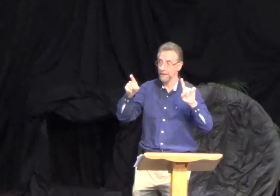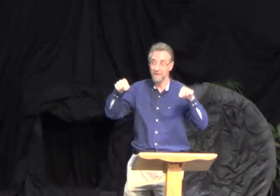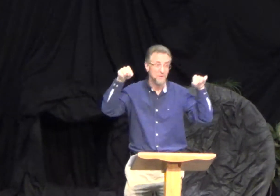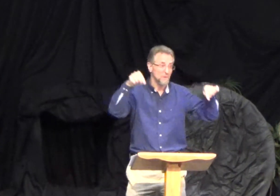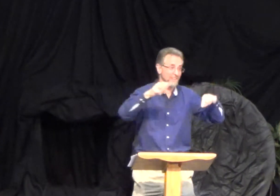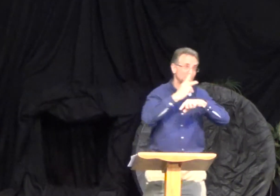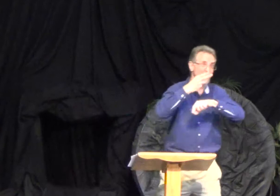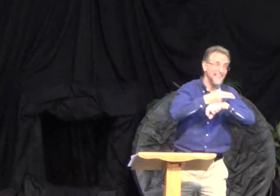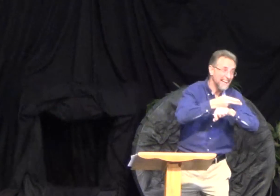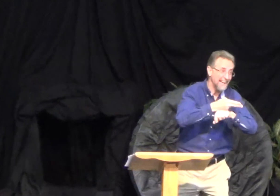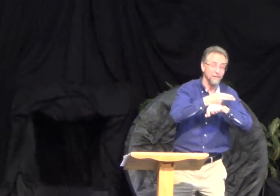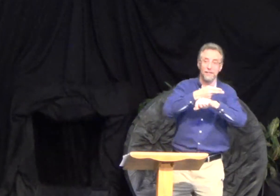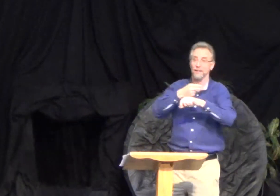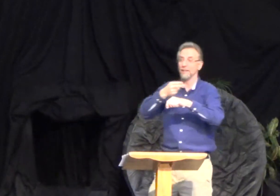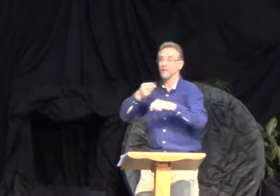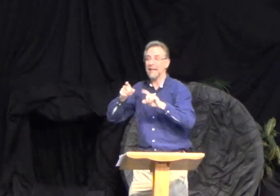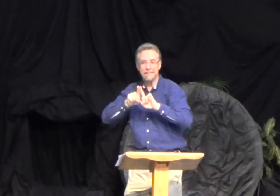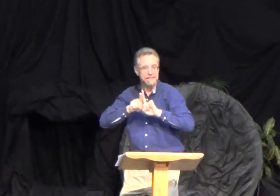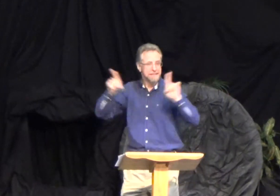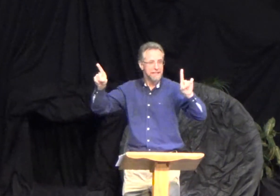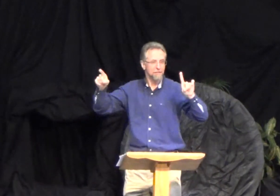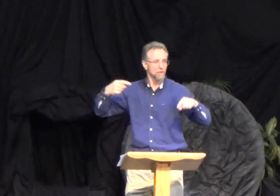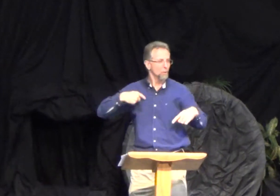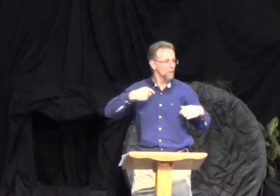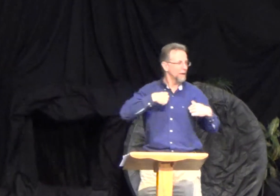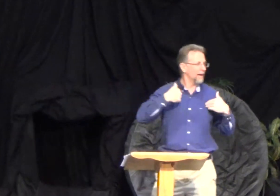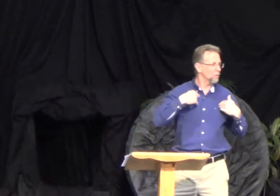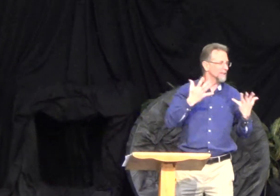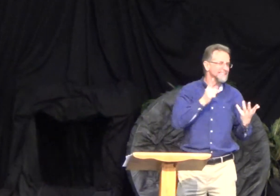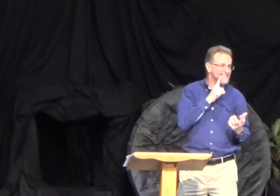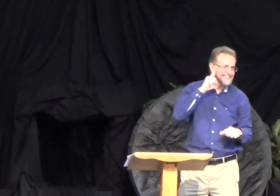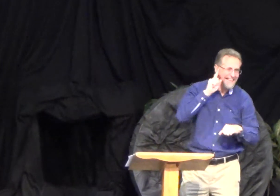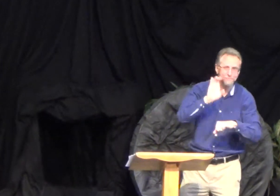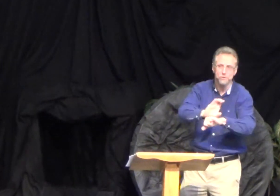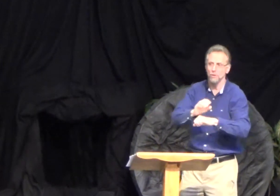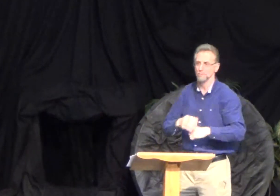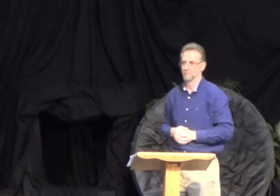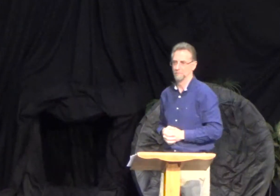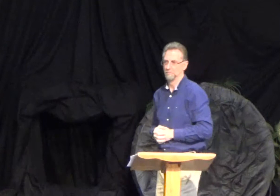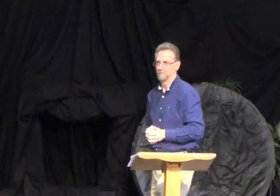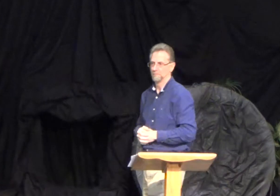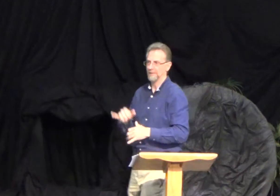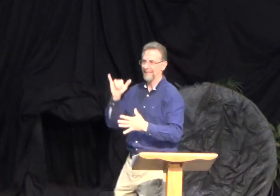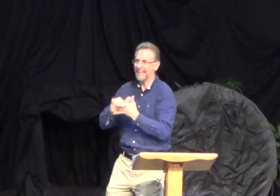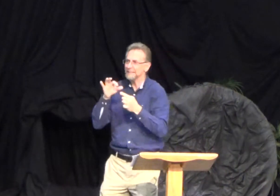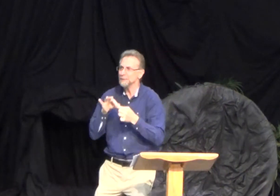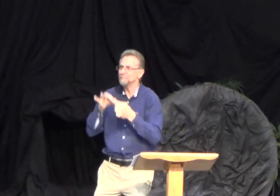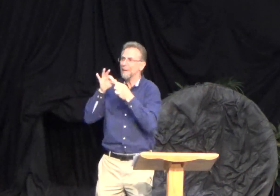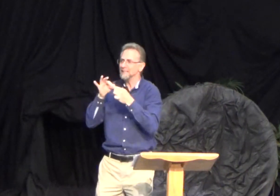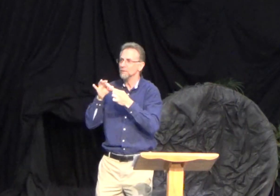We're not being critical here, but here at Woodhaven, it's different. It's a deaf church.